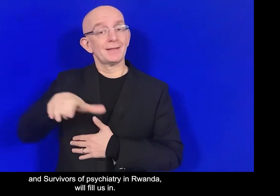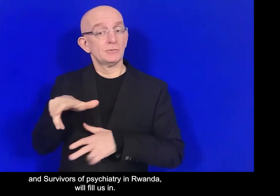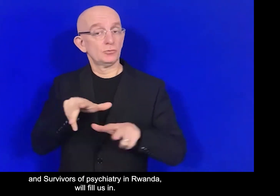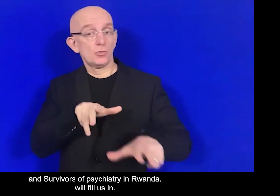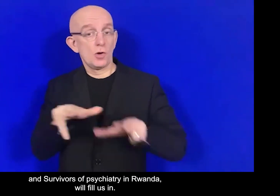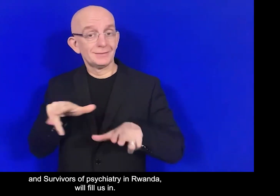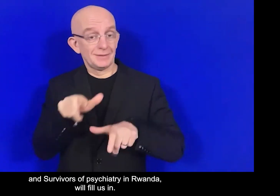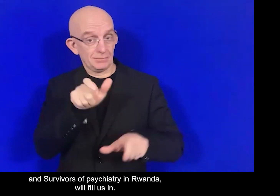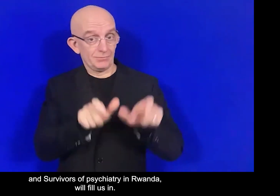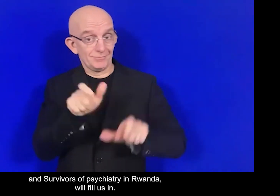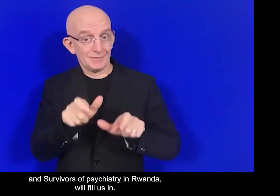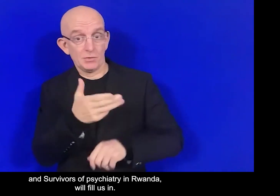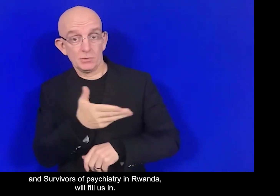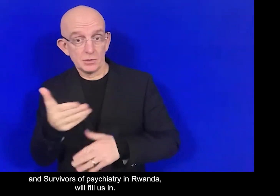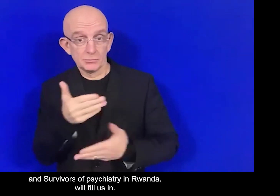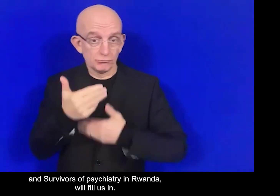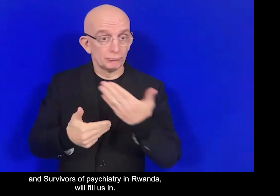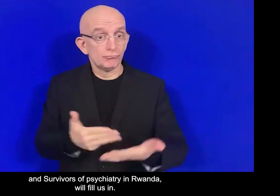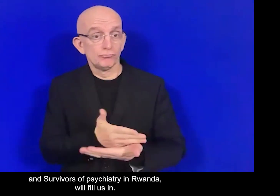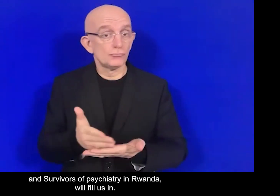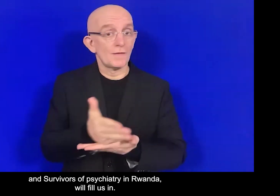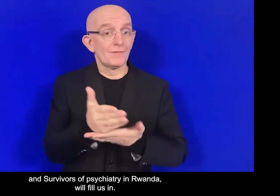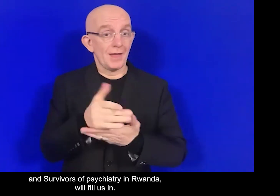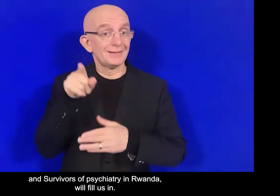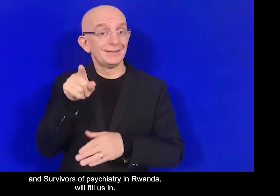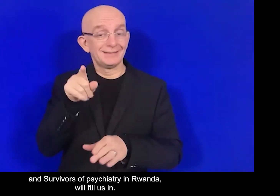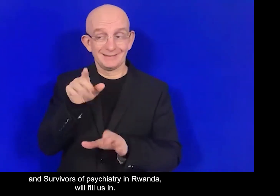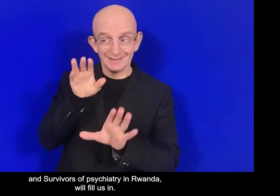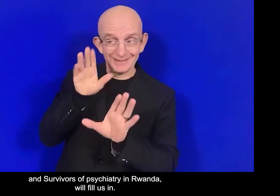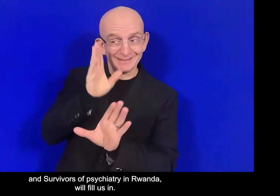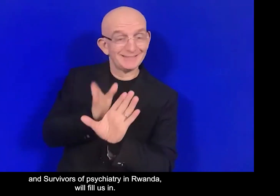Survivors of Psychiatry in Rwanda will fill us in.